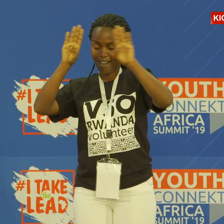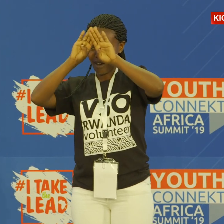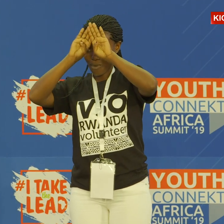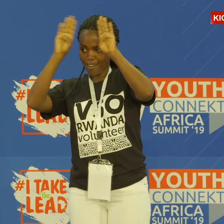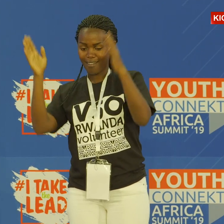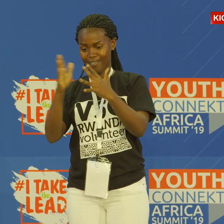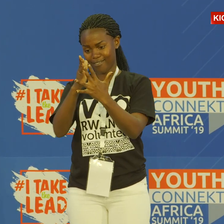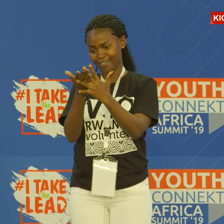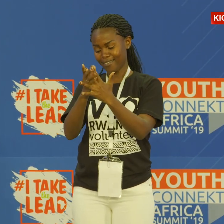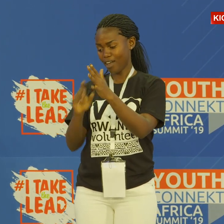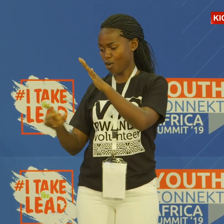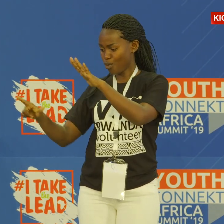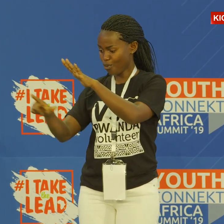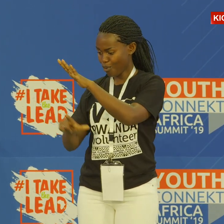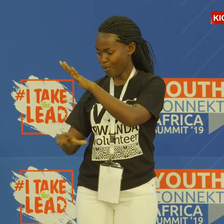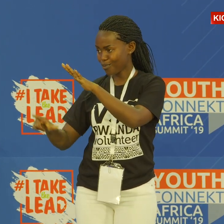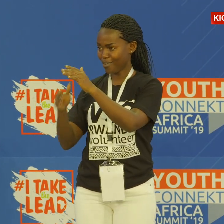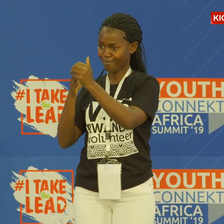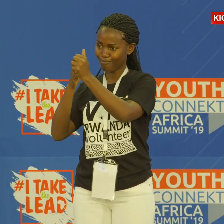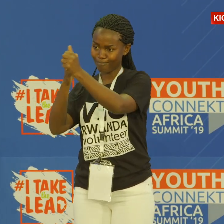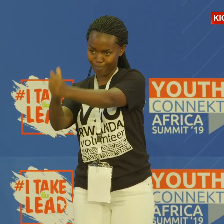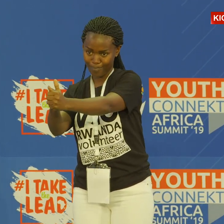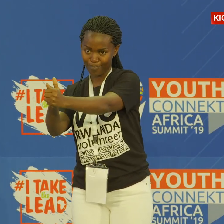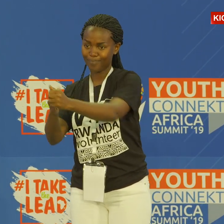The first thing, we created awareness among local leaders,